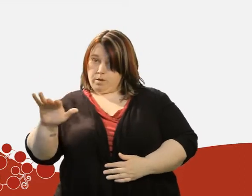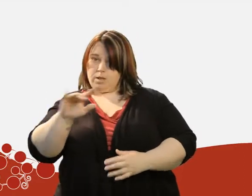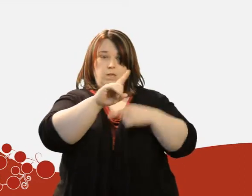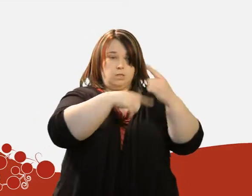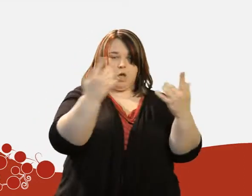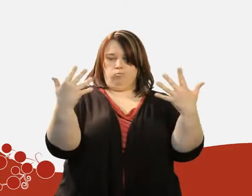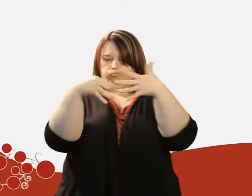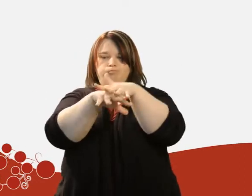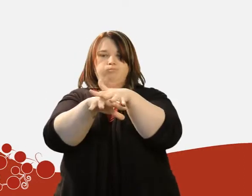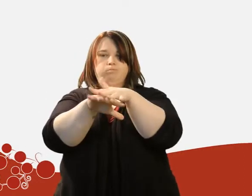fingerspelling.